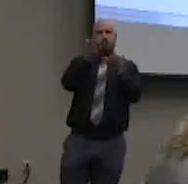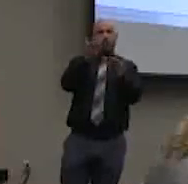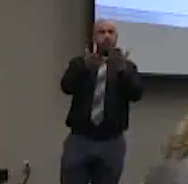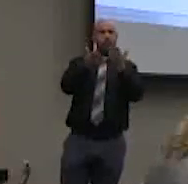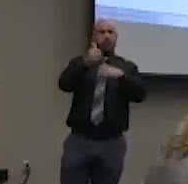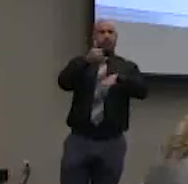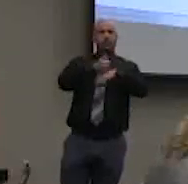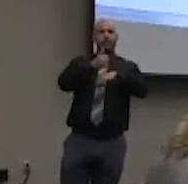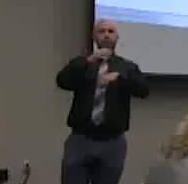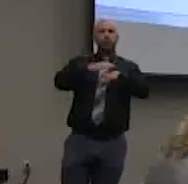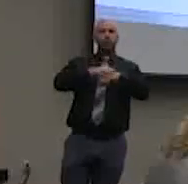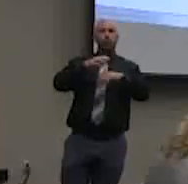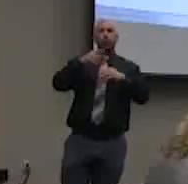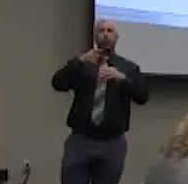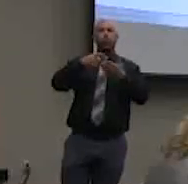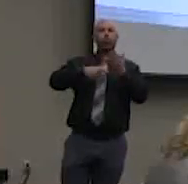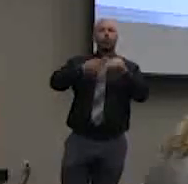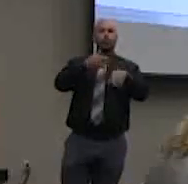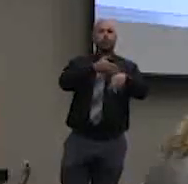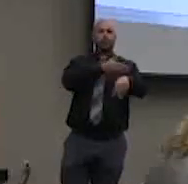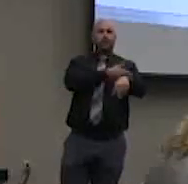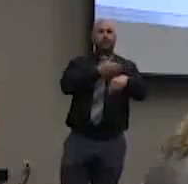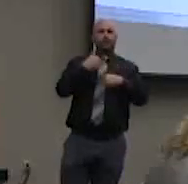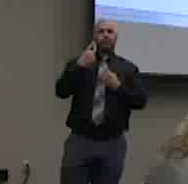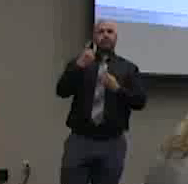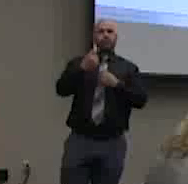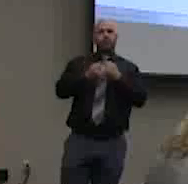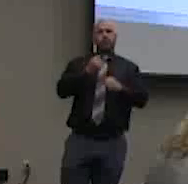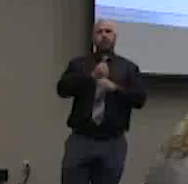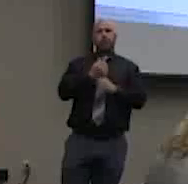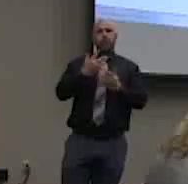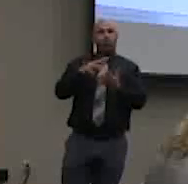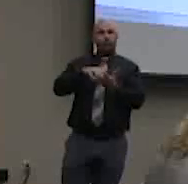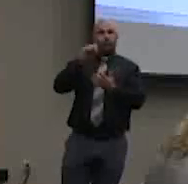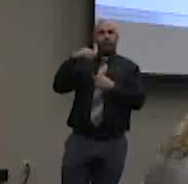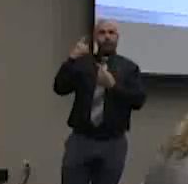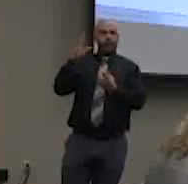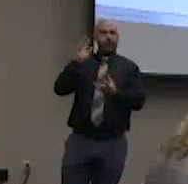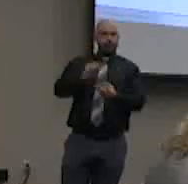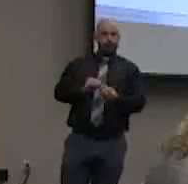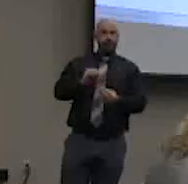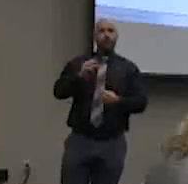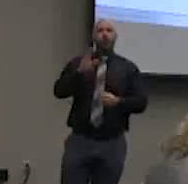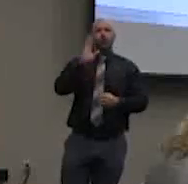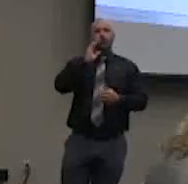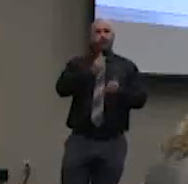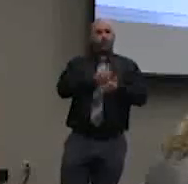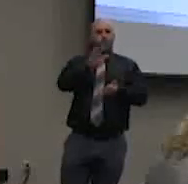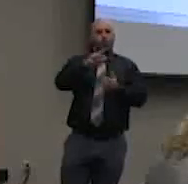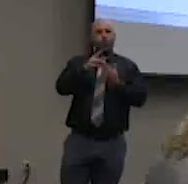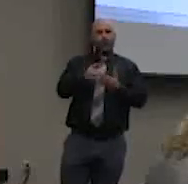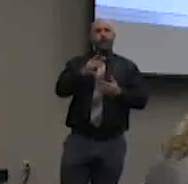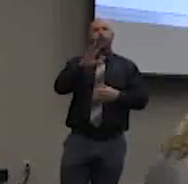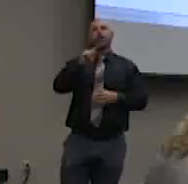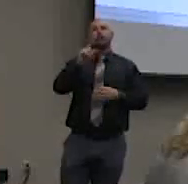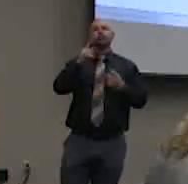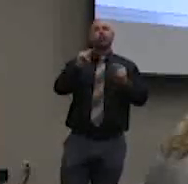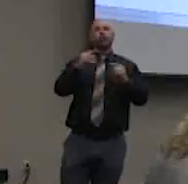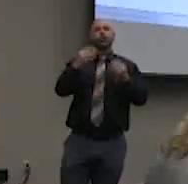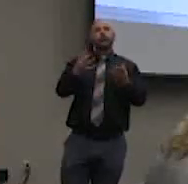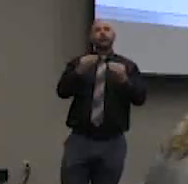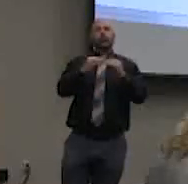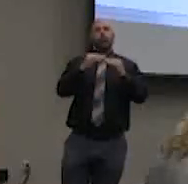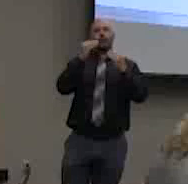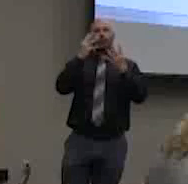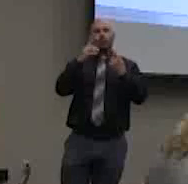year and the things we've learned since then. We will certainly follow your lead on that, but we'll try to bring you some additional information on those remaining two topics in